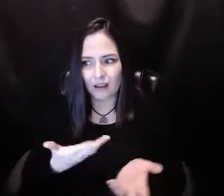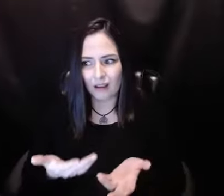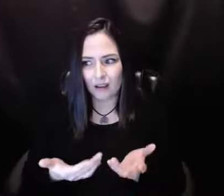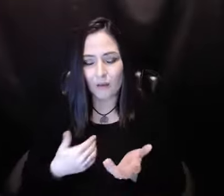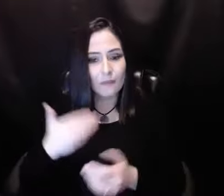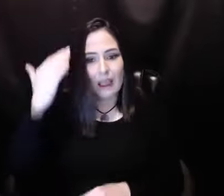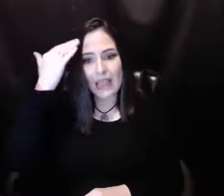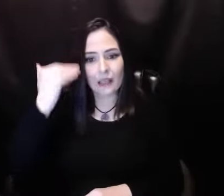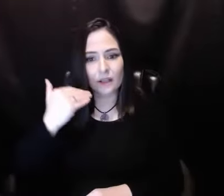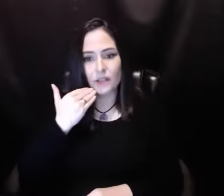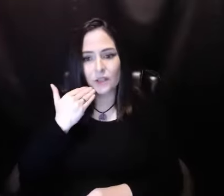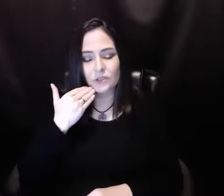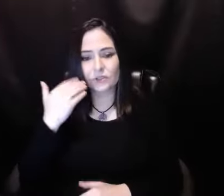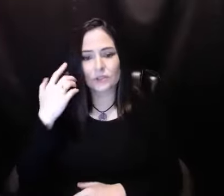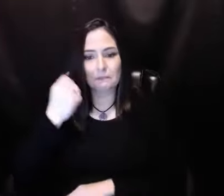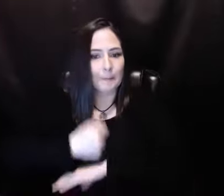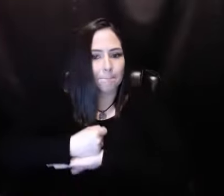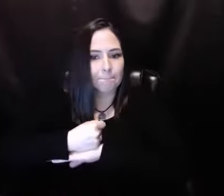wow, that was bad luck. My head said I was shut down.